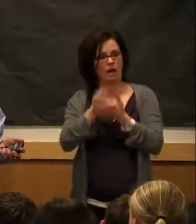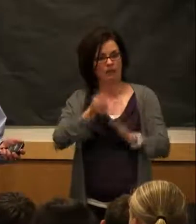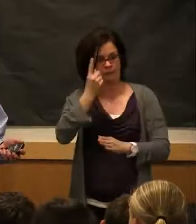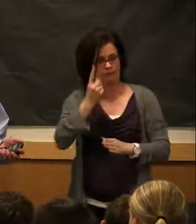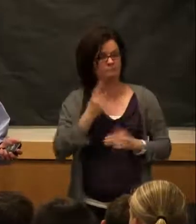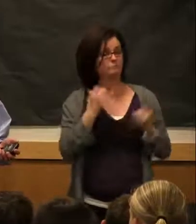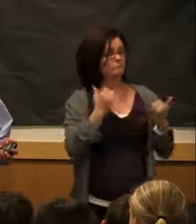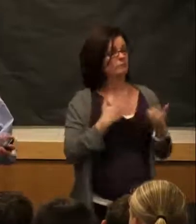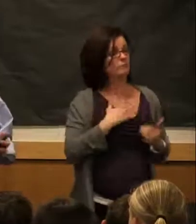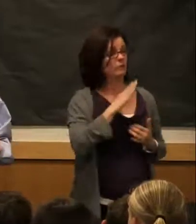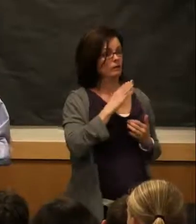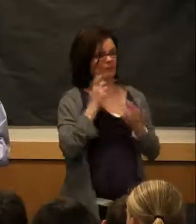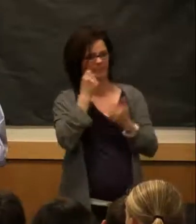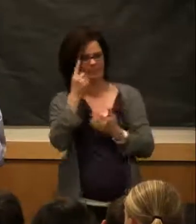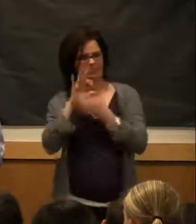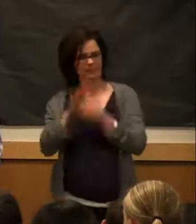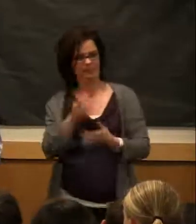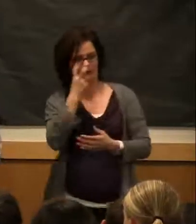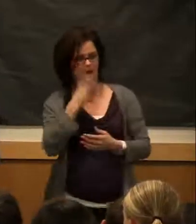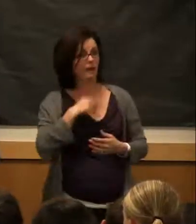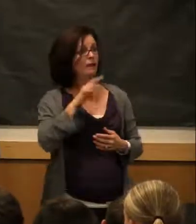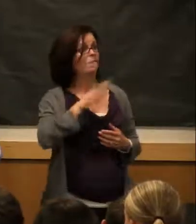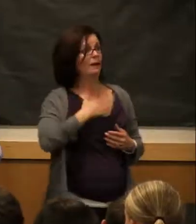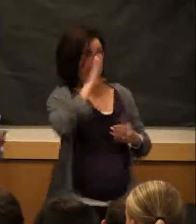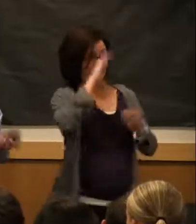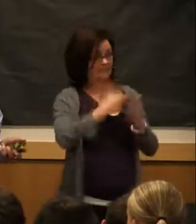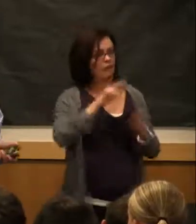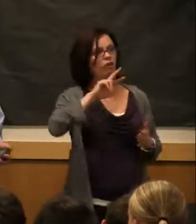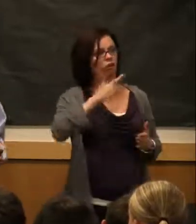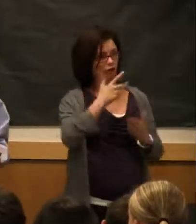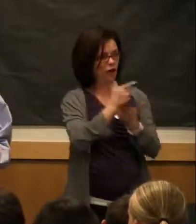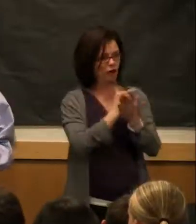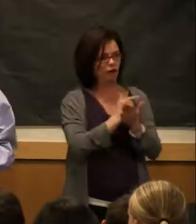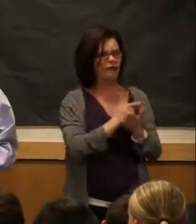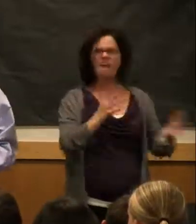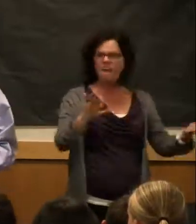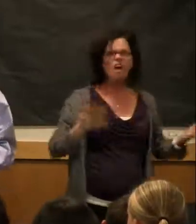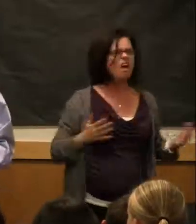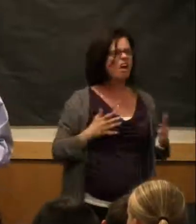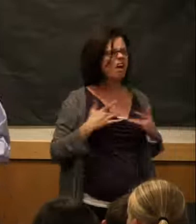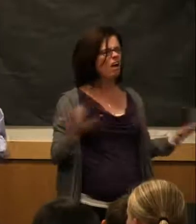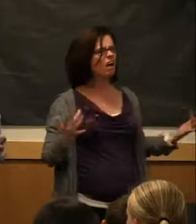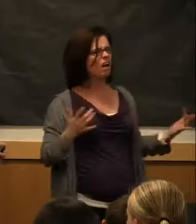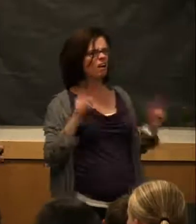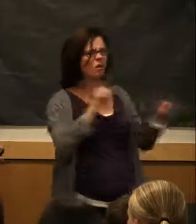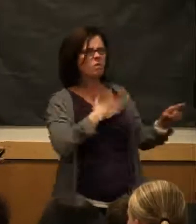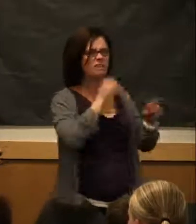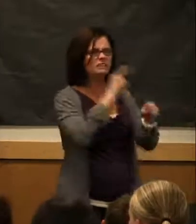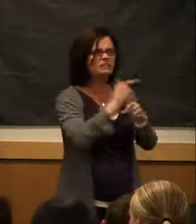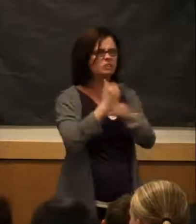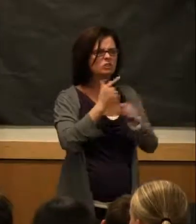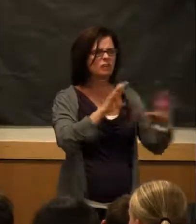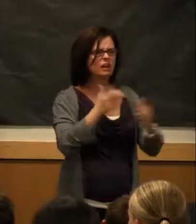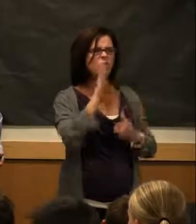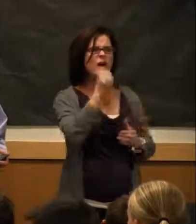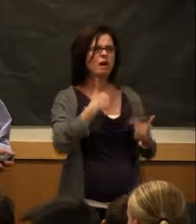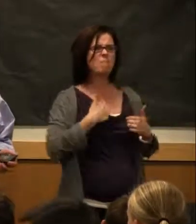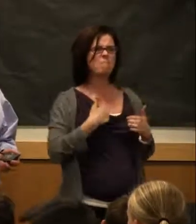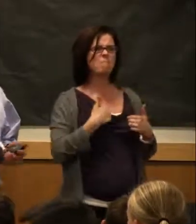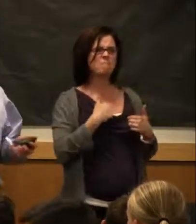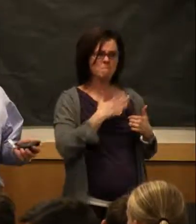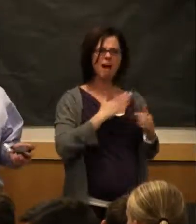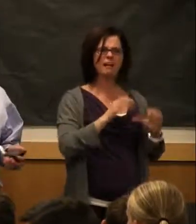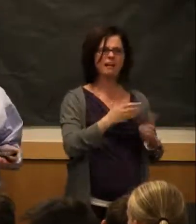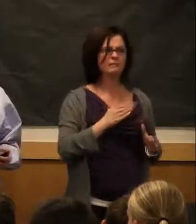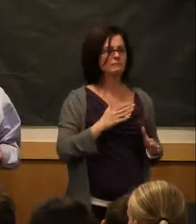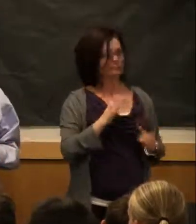3rd grade, is like, well, that's no fair. You went into their classrooms. What are you coming to my classroom? So at the end of the year, I'm going into his classroom.